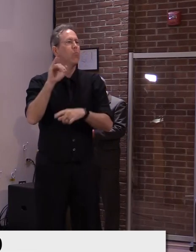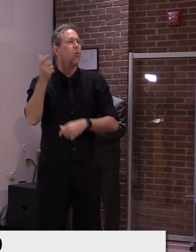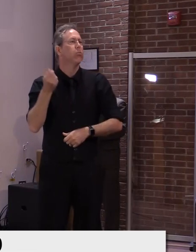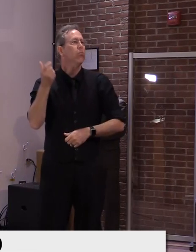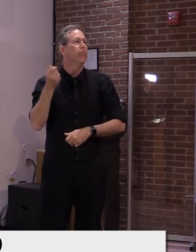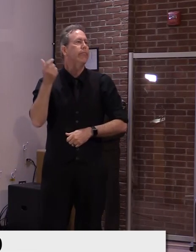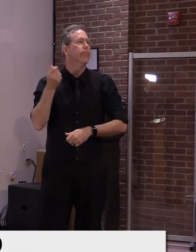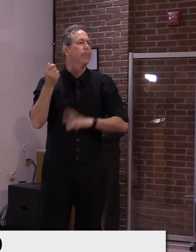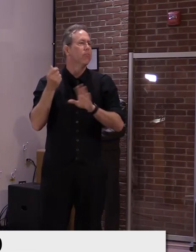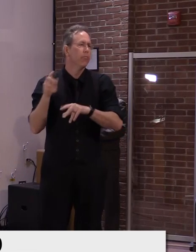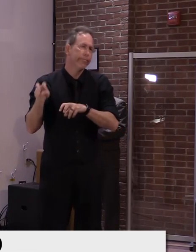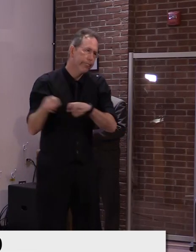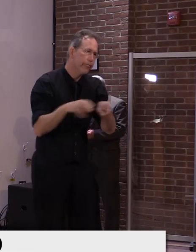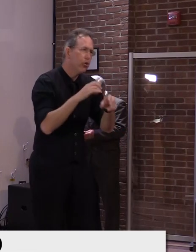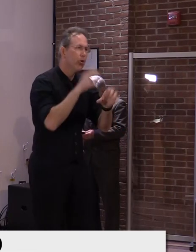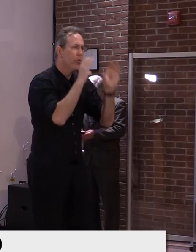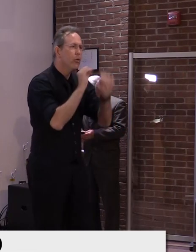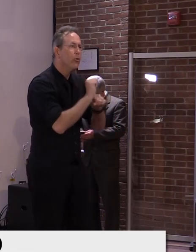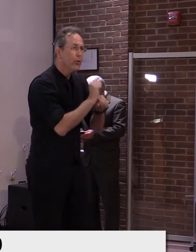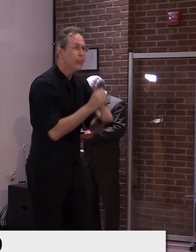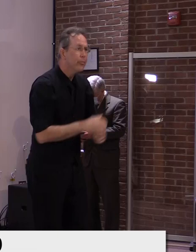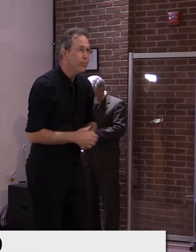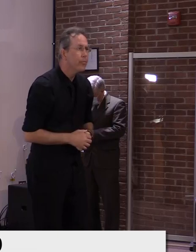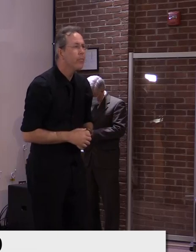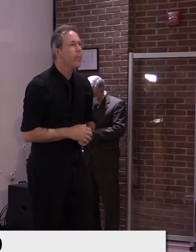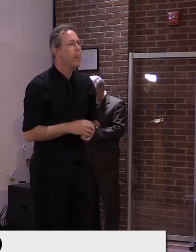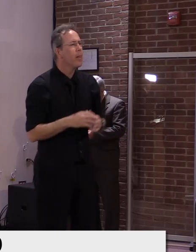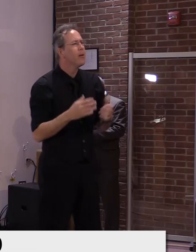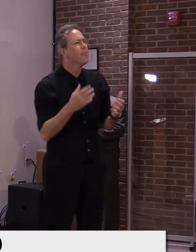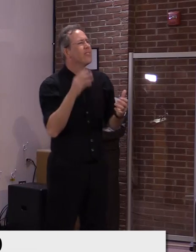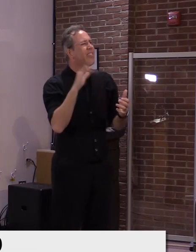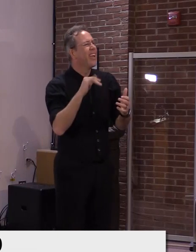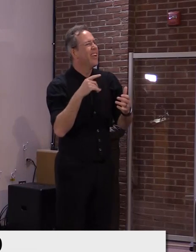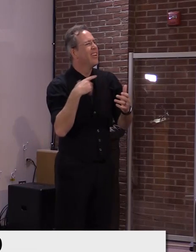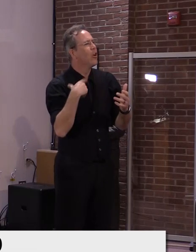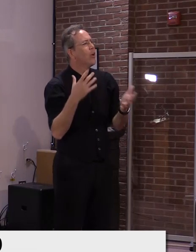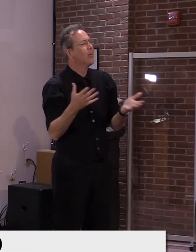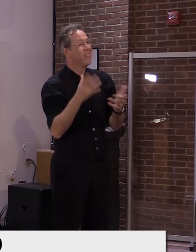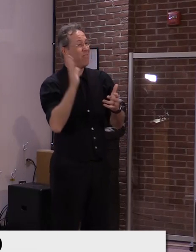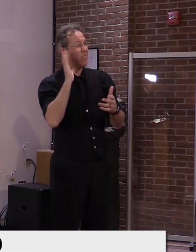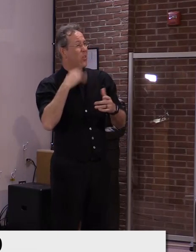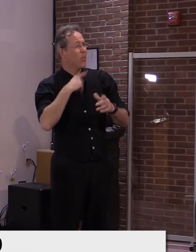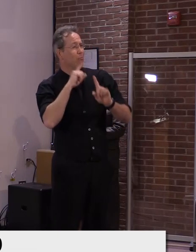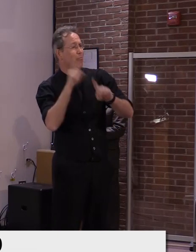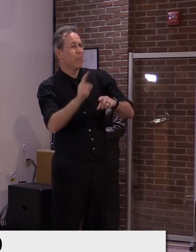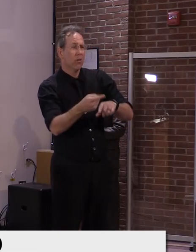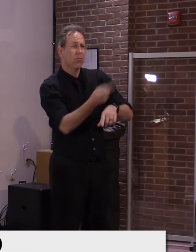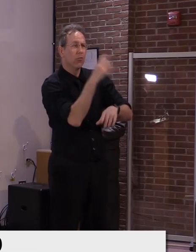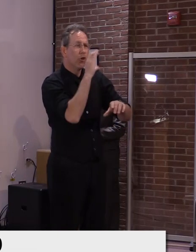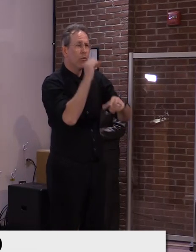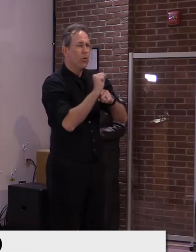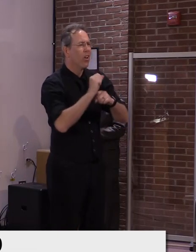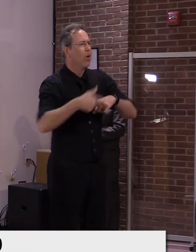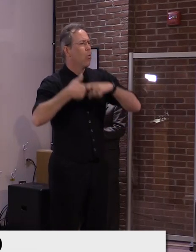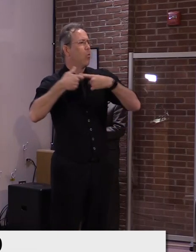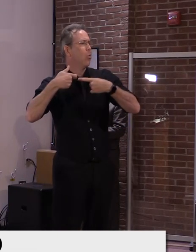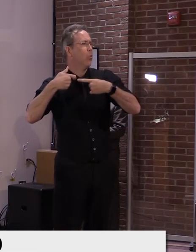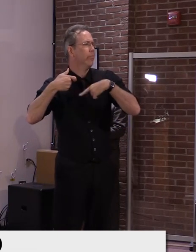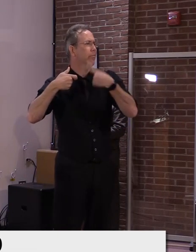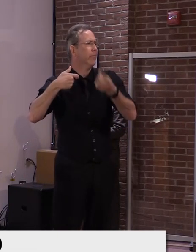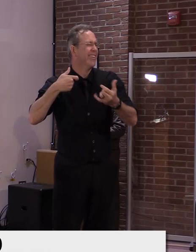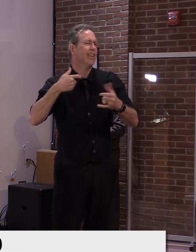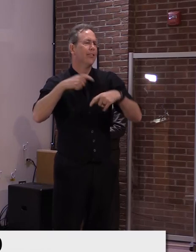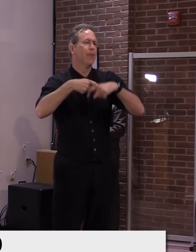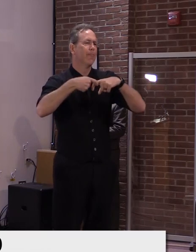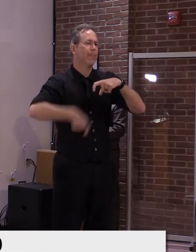Several schools will be going on break next week, and some families may be considering travel. What do you all recommend,